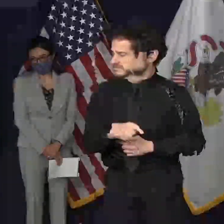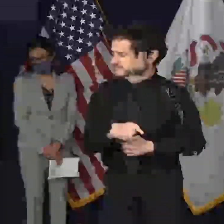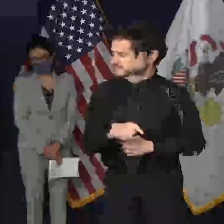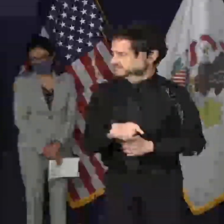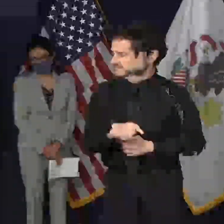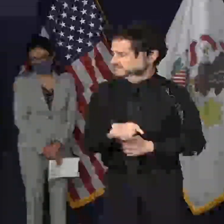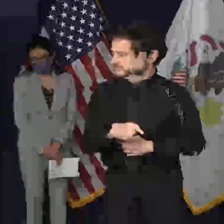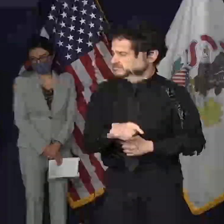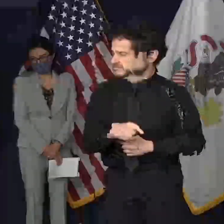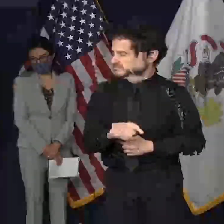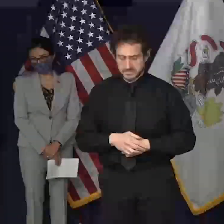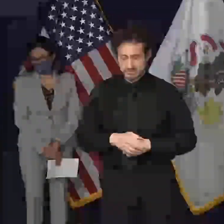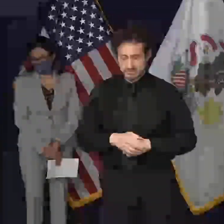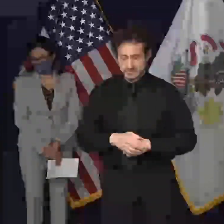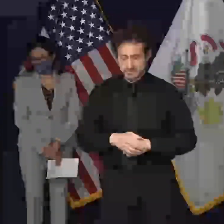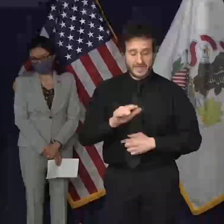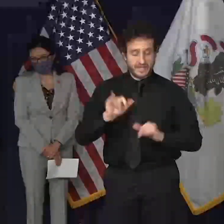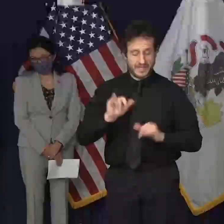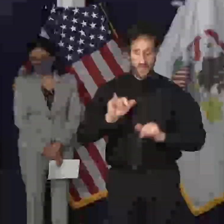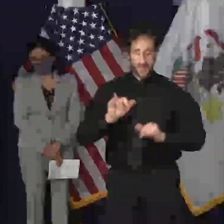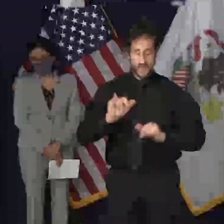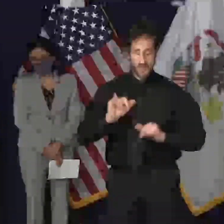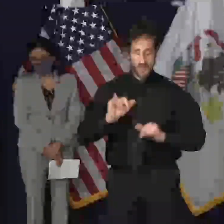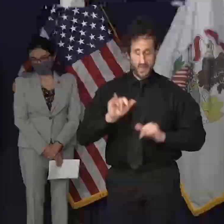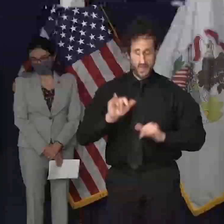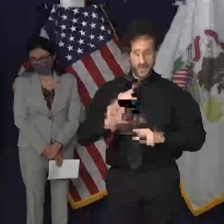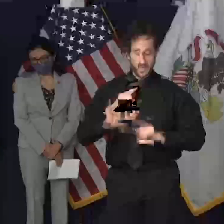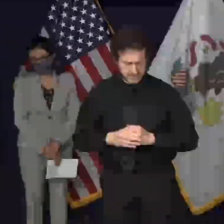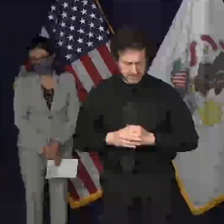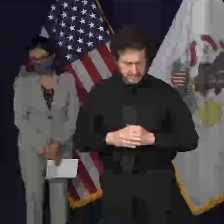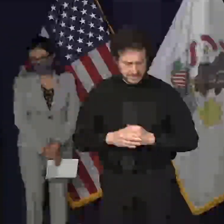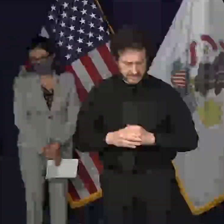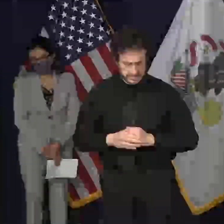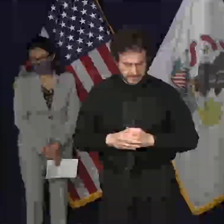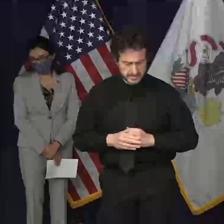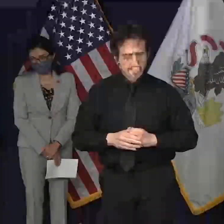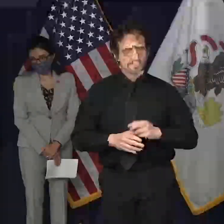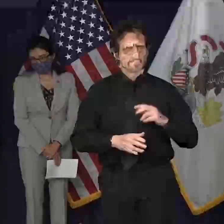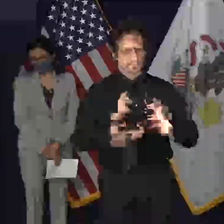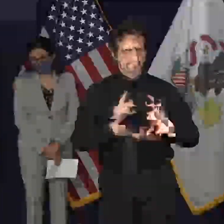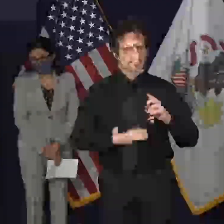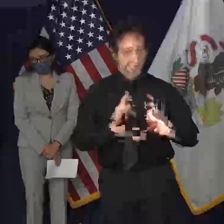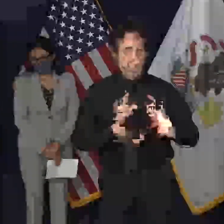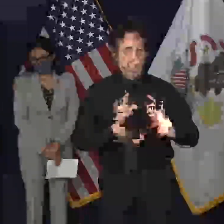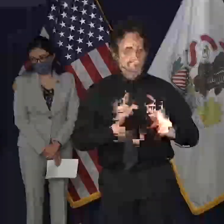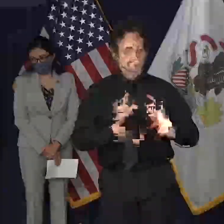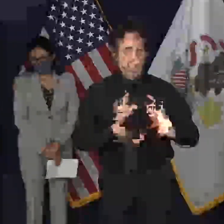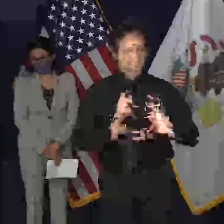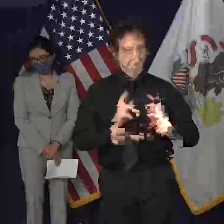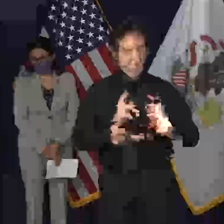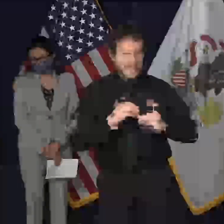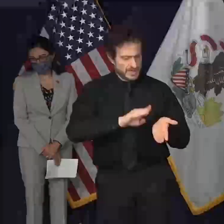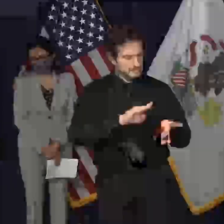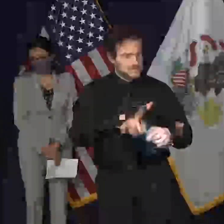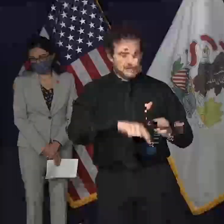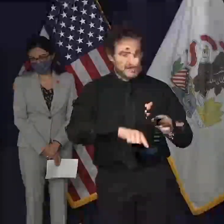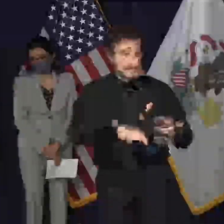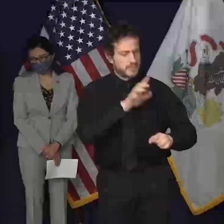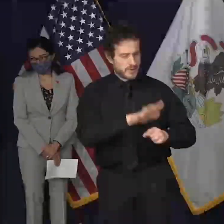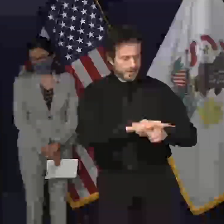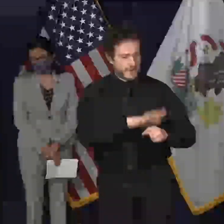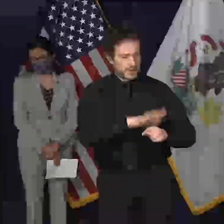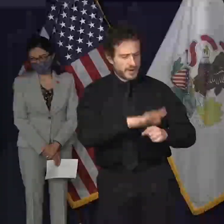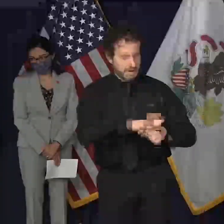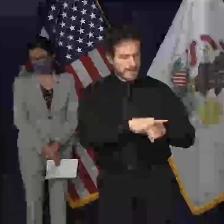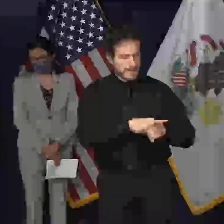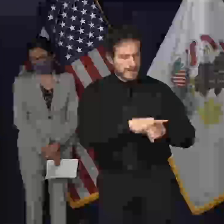after Illinois' stay-at-home order lifts. The exchange is asking traders to sign waivers and accept the risks because it can't guarantee safety once the floor opens. Can you